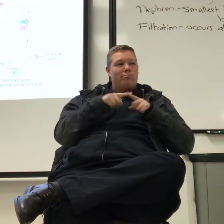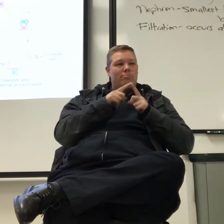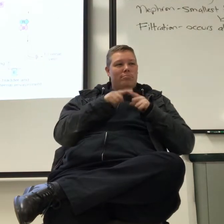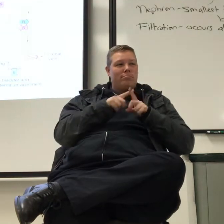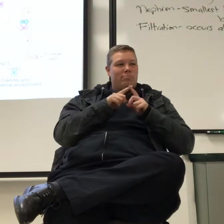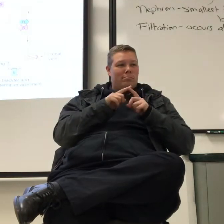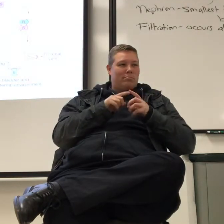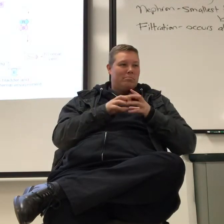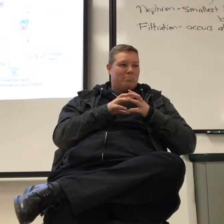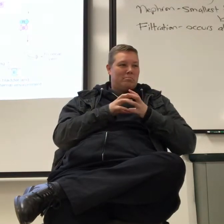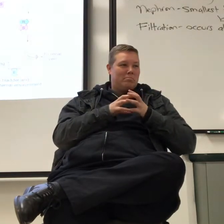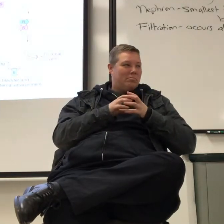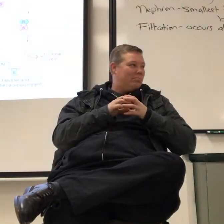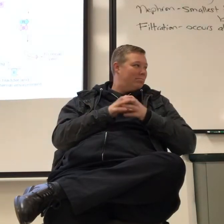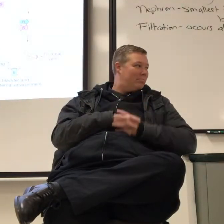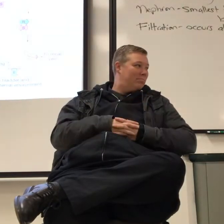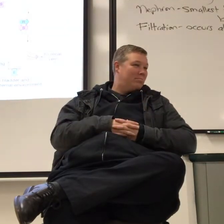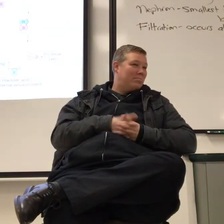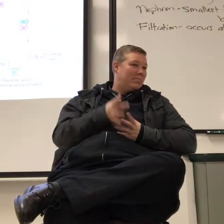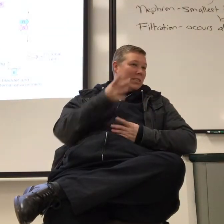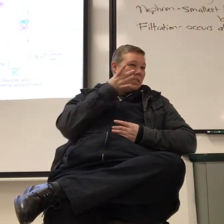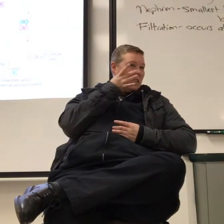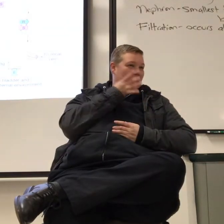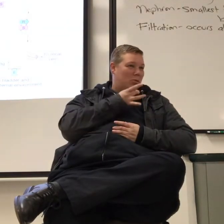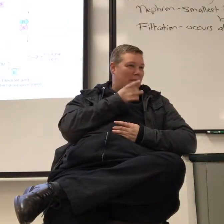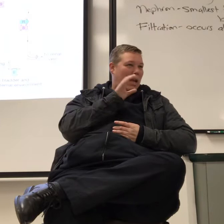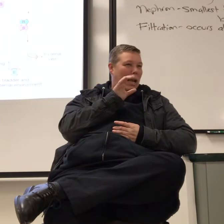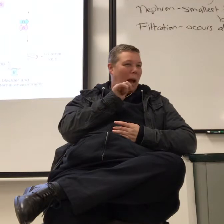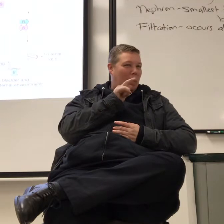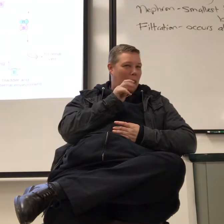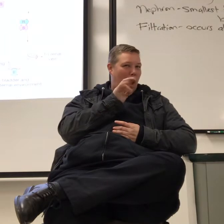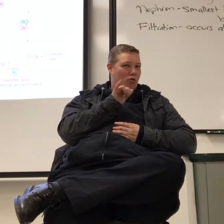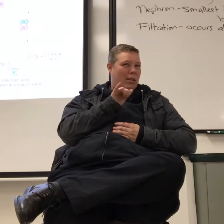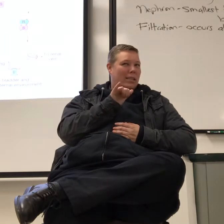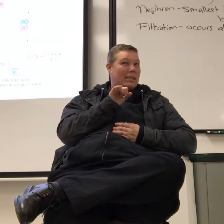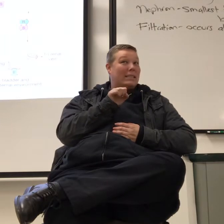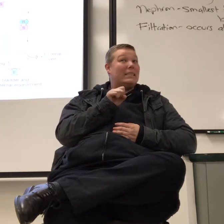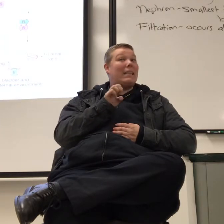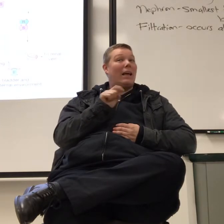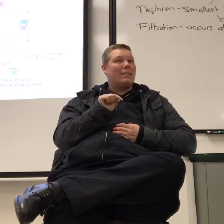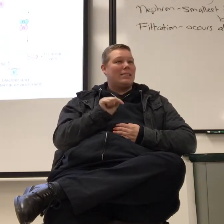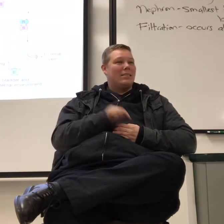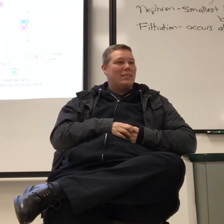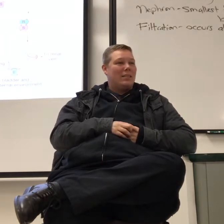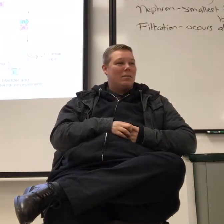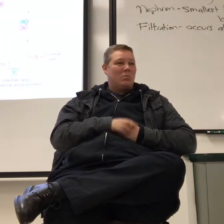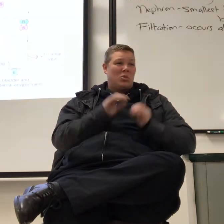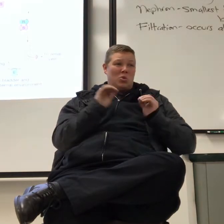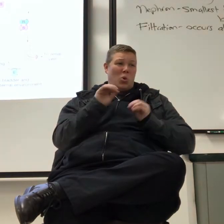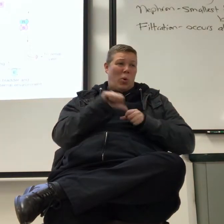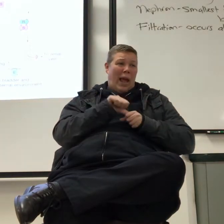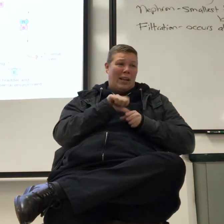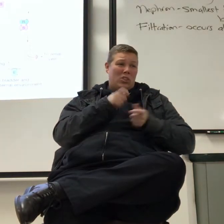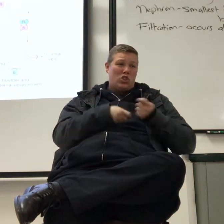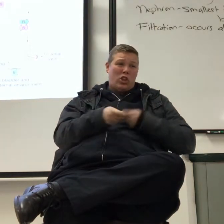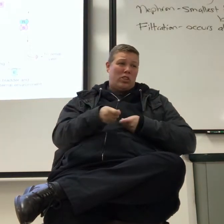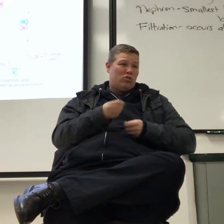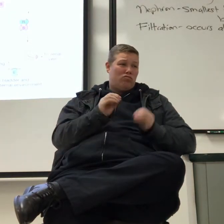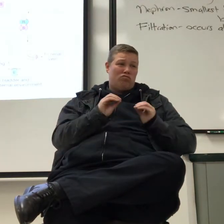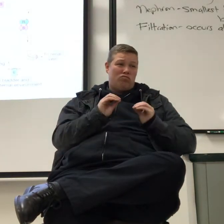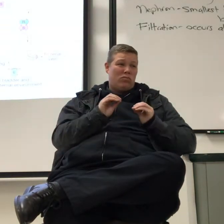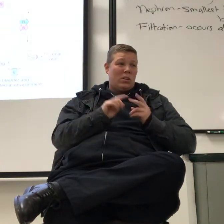It's a very interesting capillary set because, well, there's no gas exchange. There's